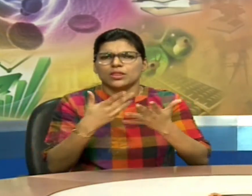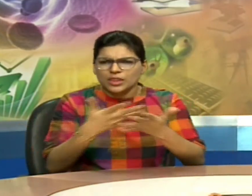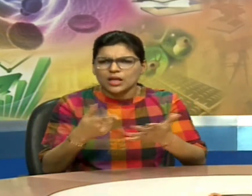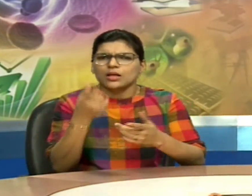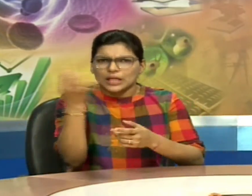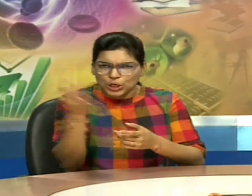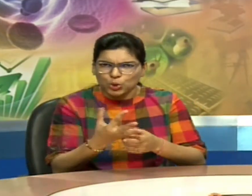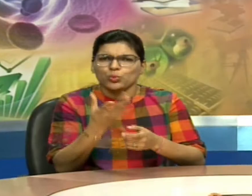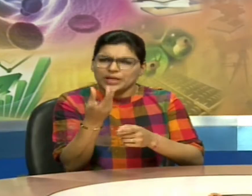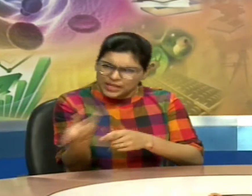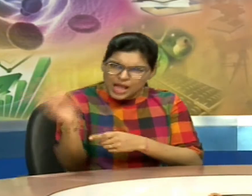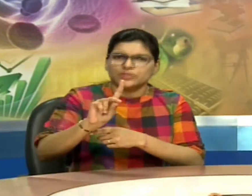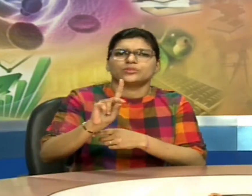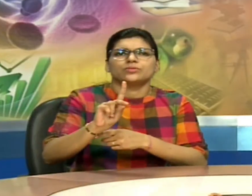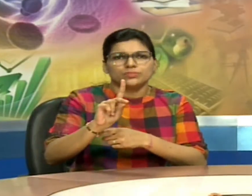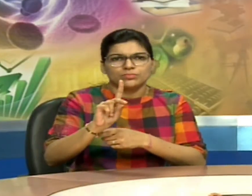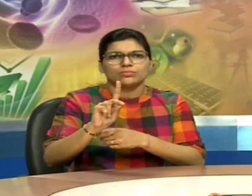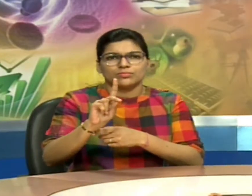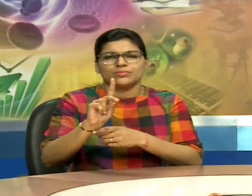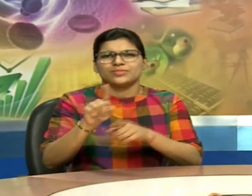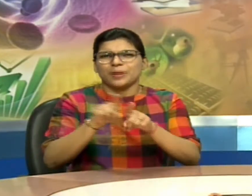Fourth word is renewal.